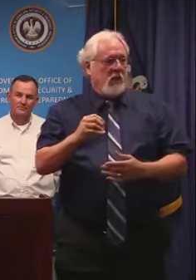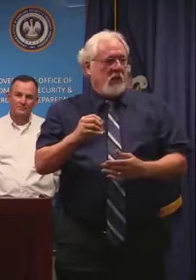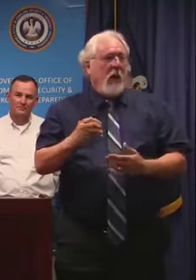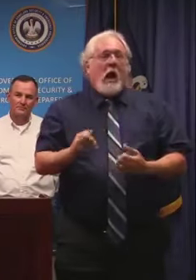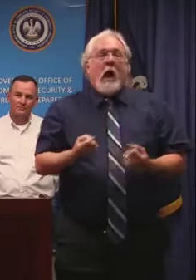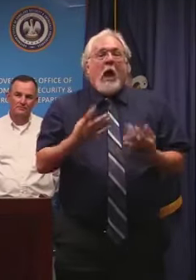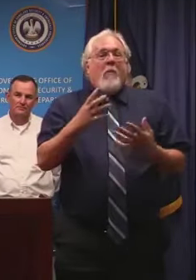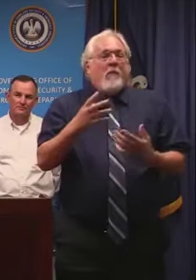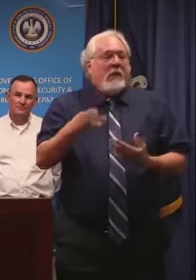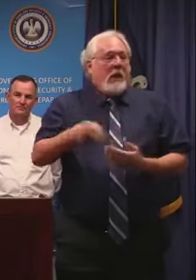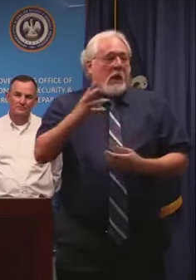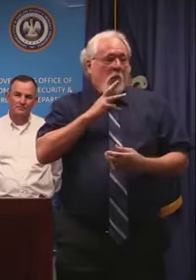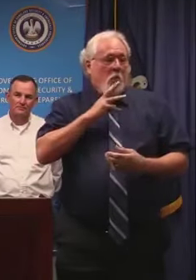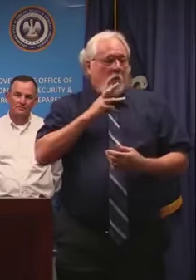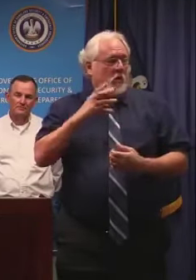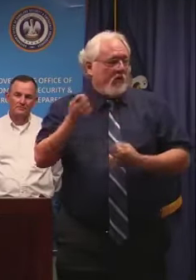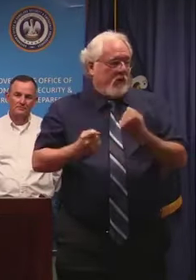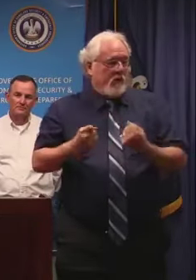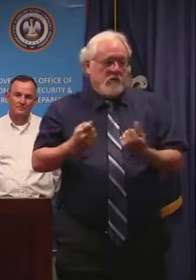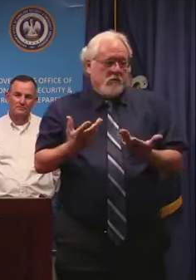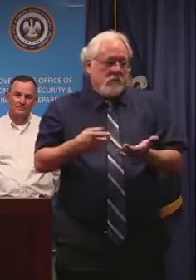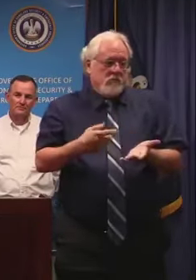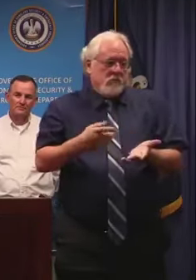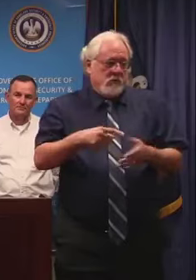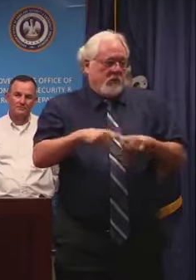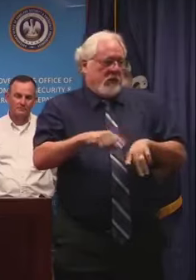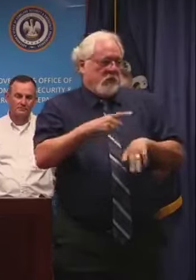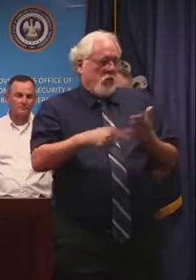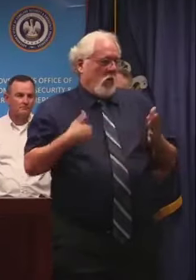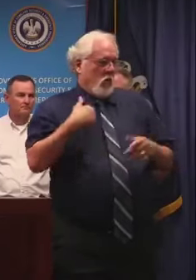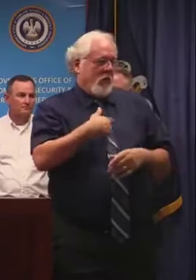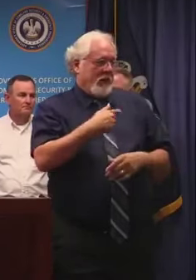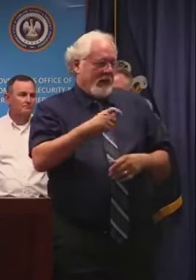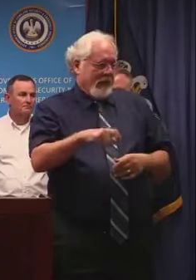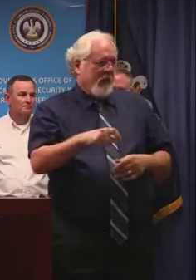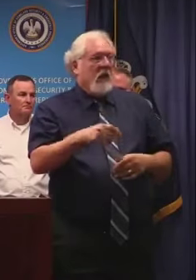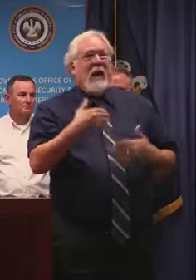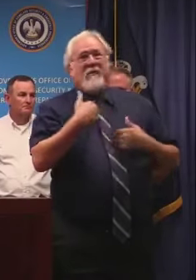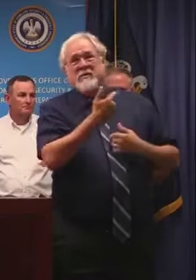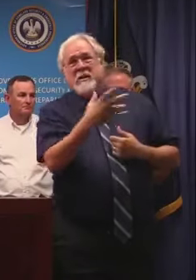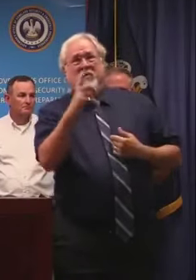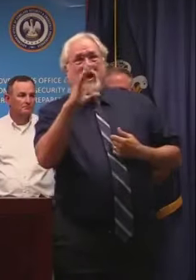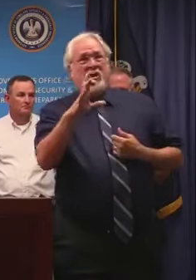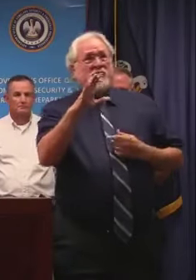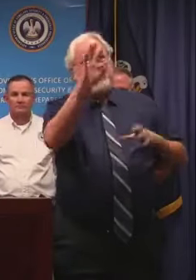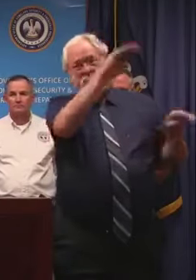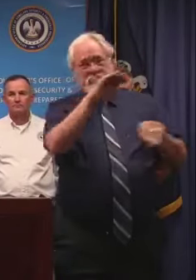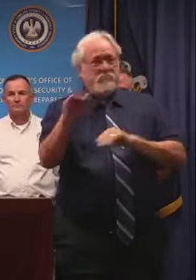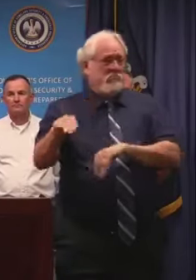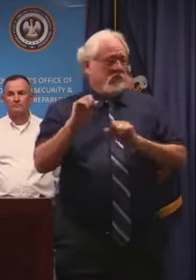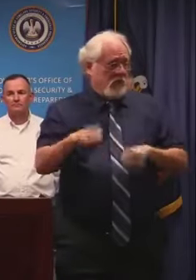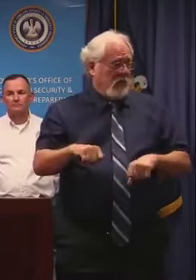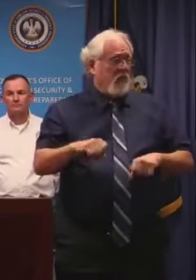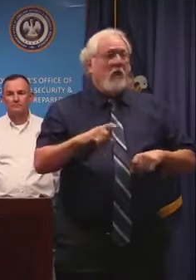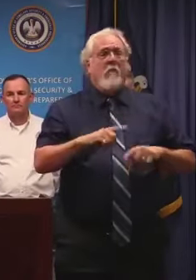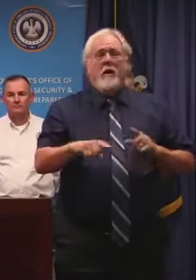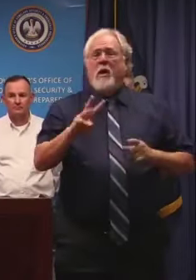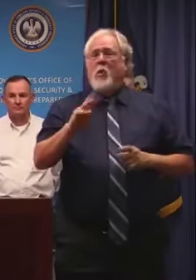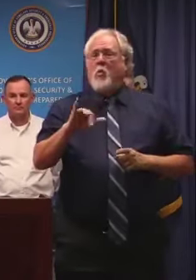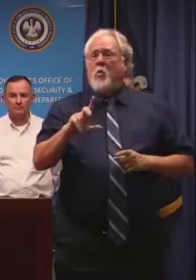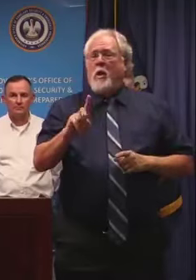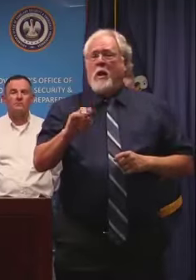will just be driven by what the requirements are. We have several hundred throughout the state that we can reposition there as needed. And then Wildlife and Fishery